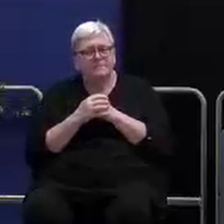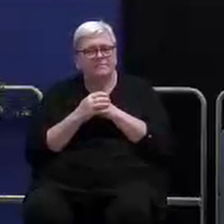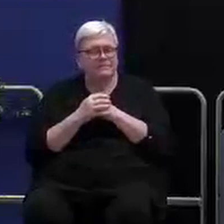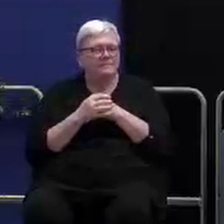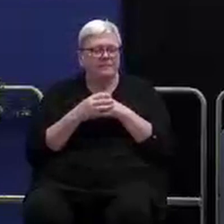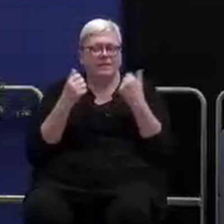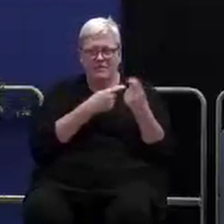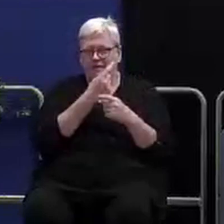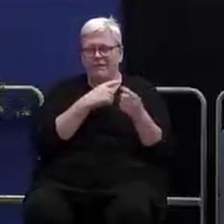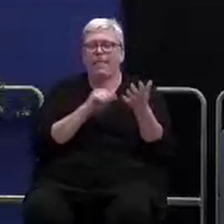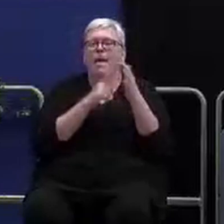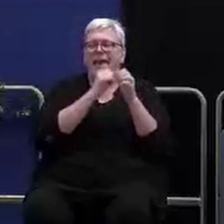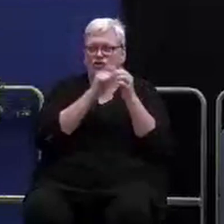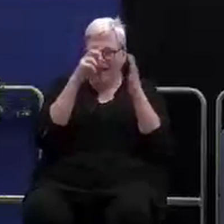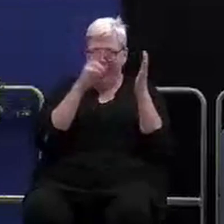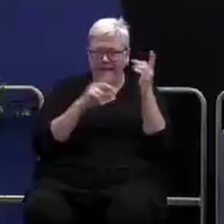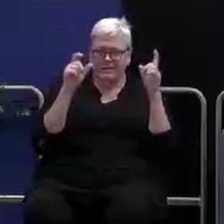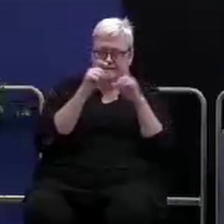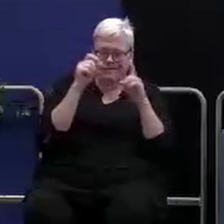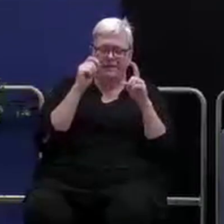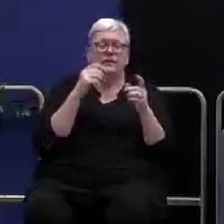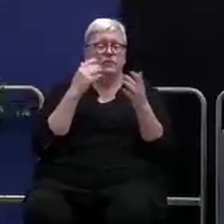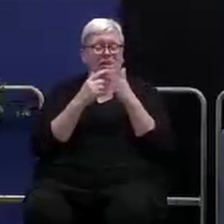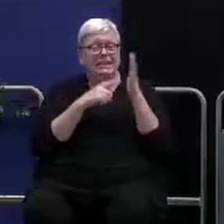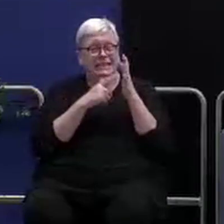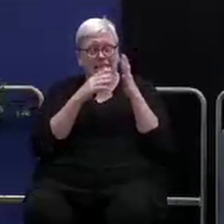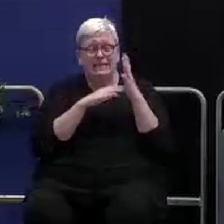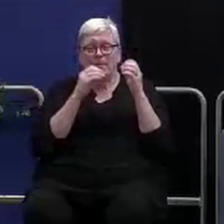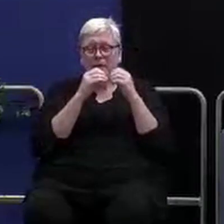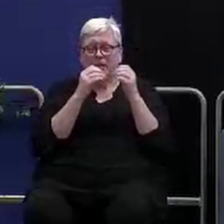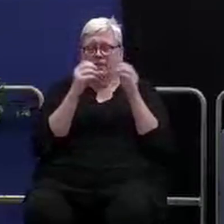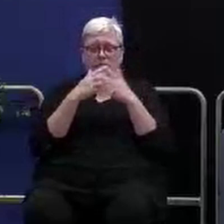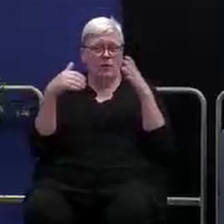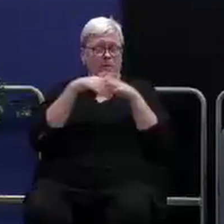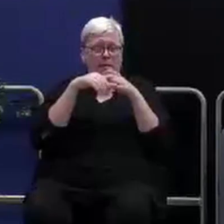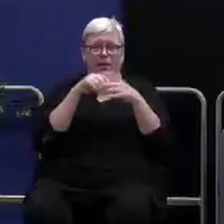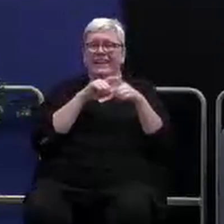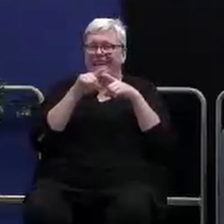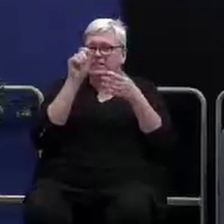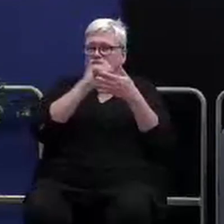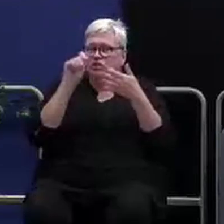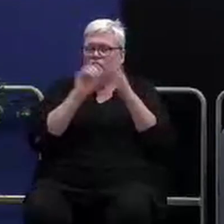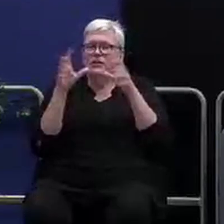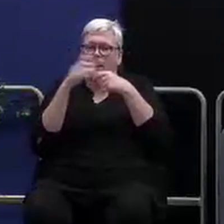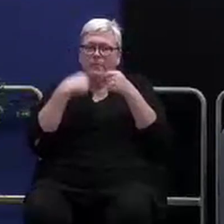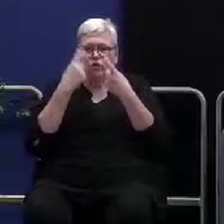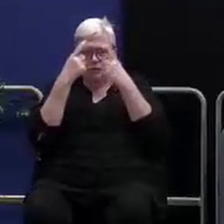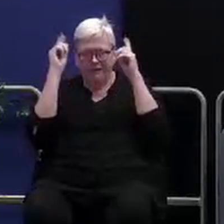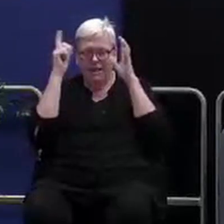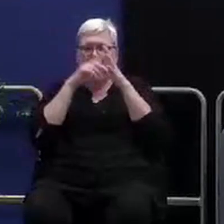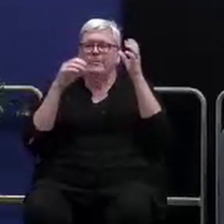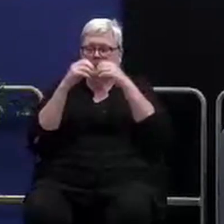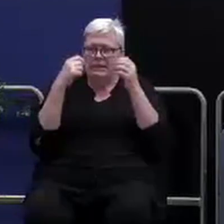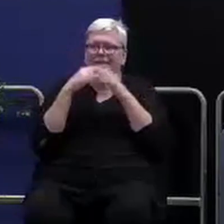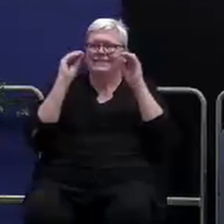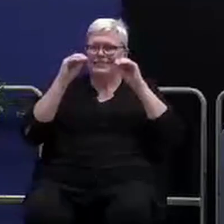Slightly hurtful. But in all seriousness, Timothy Baker is a long-standing member of the English Literature Department at the University of Aberdeen, where